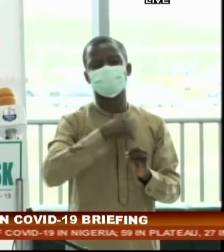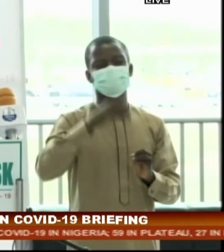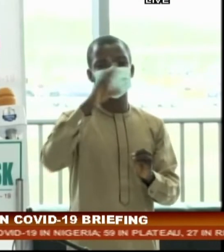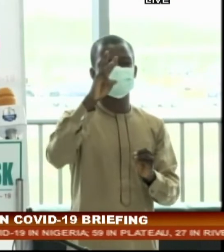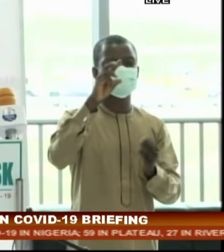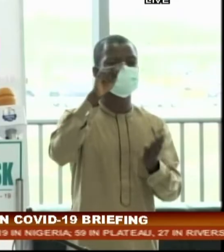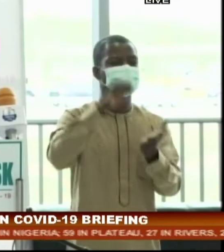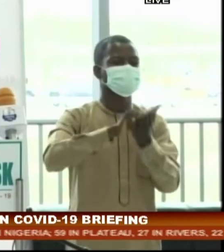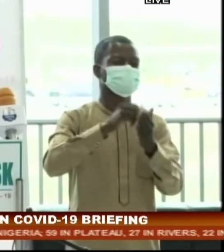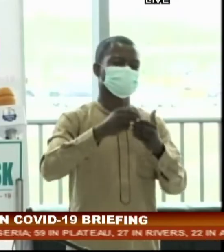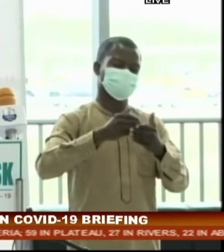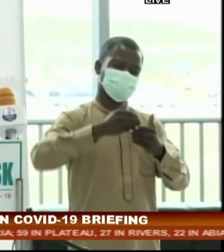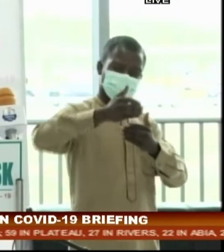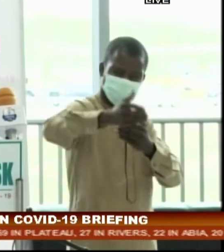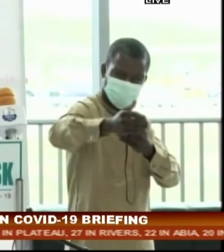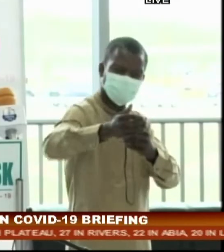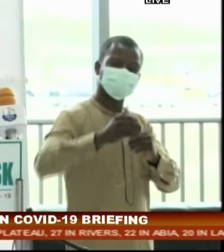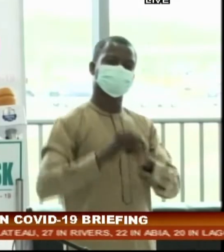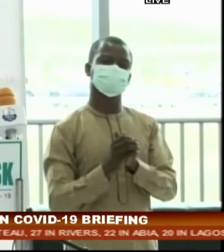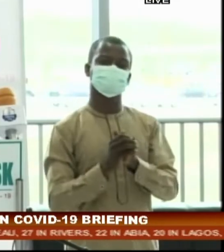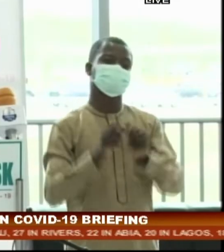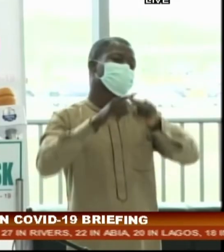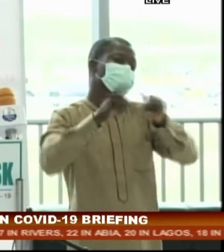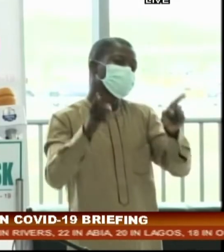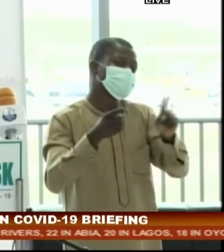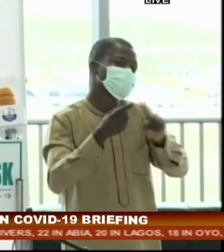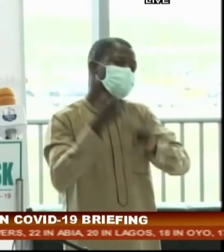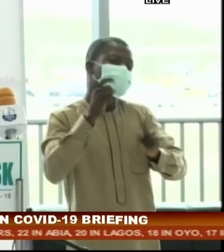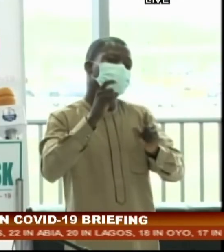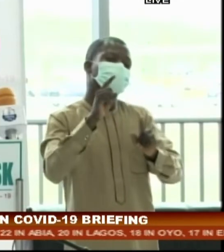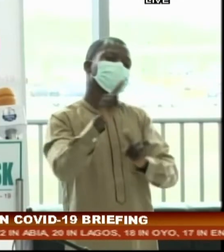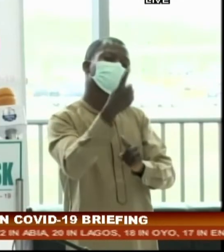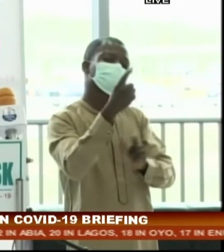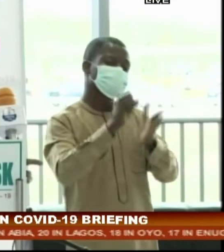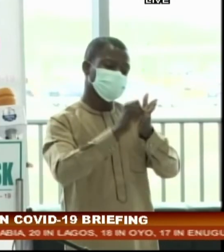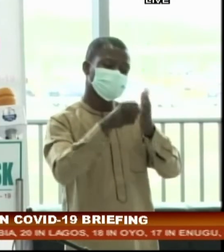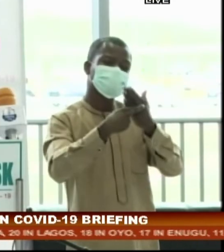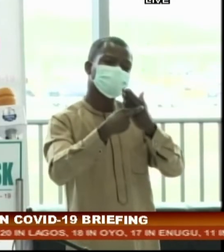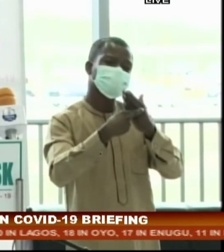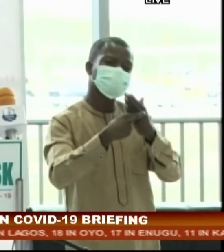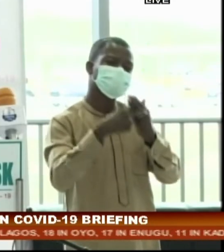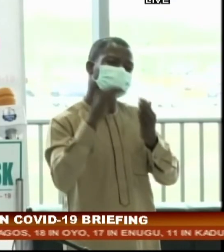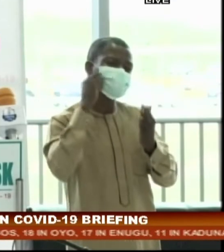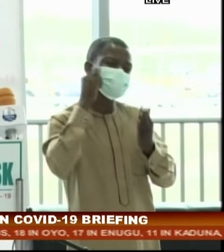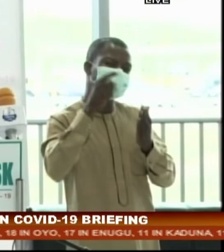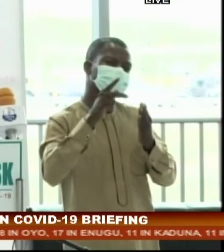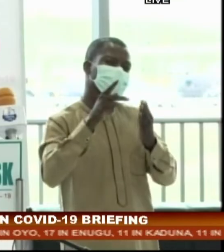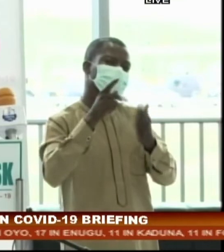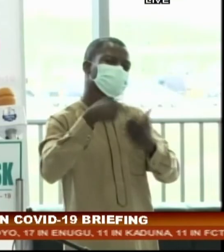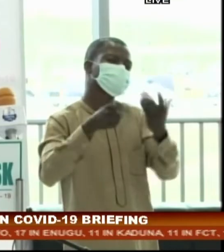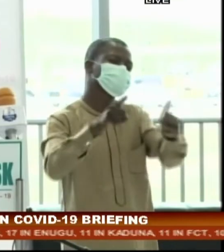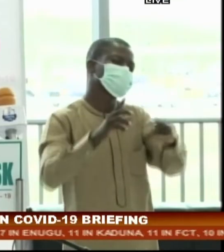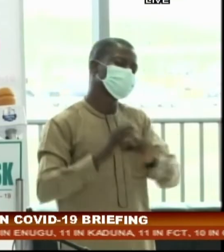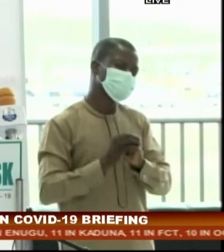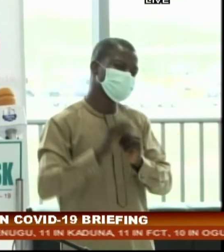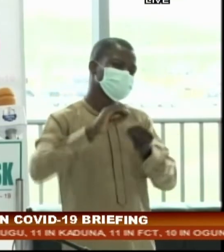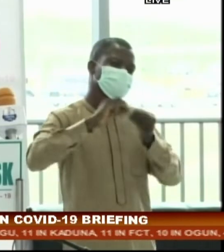18,216,000 plus. But on the 1st of September, you can see how the figure had jumped